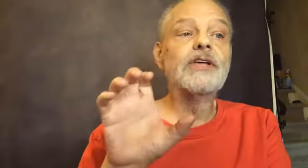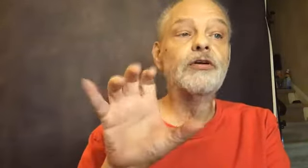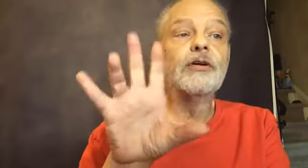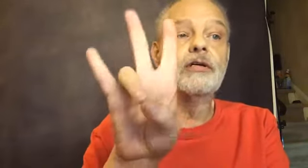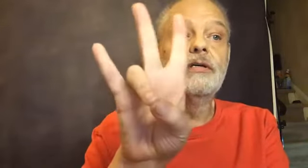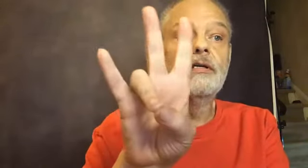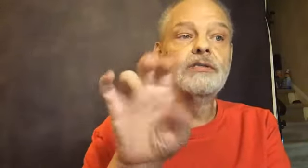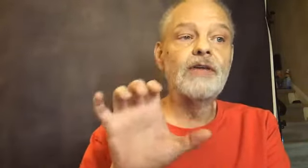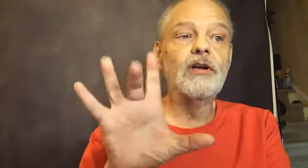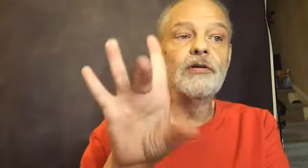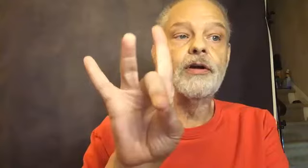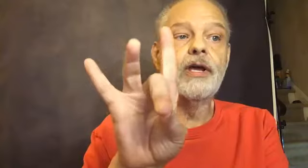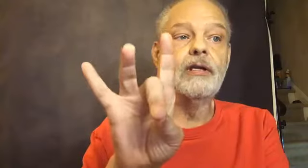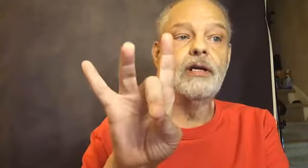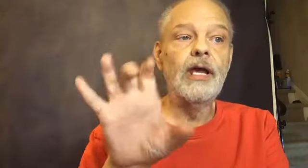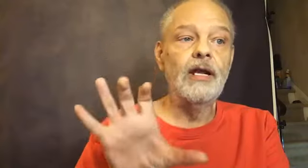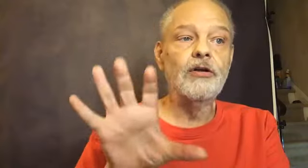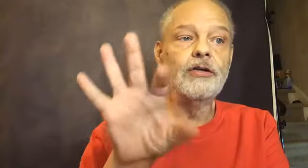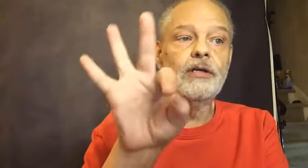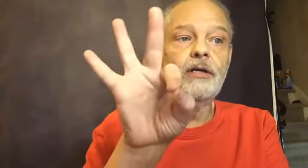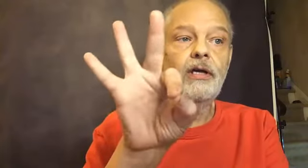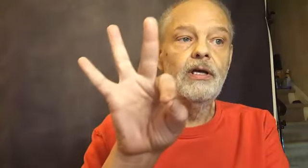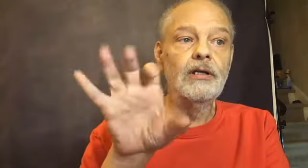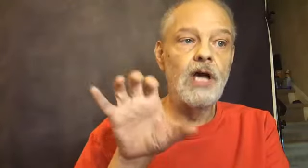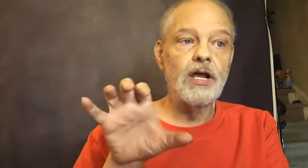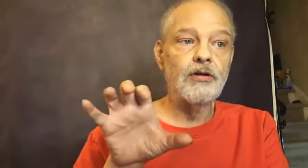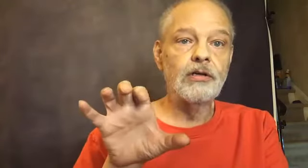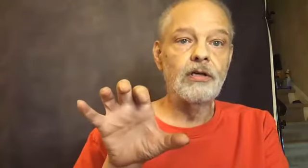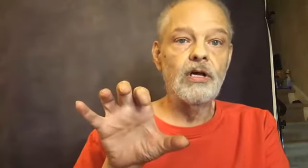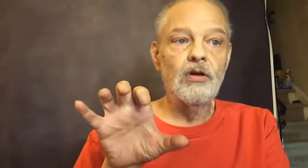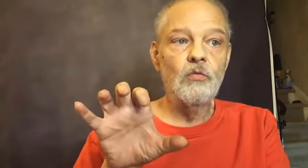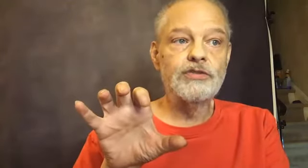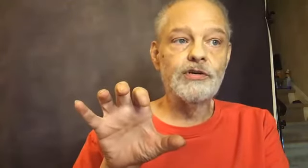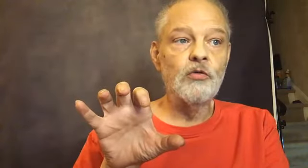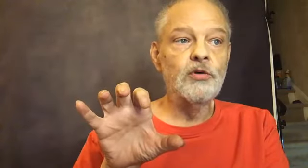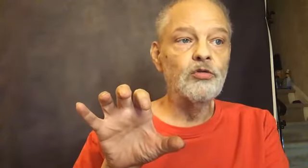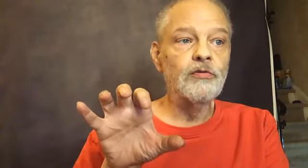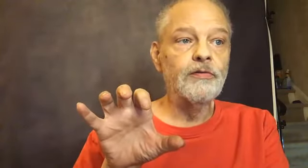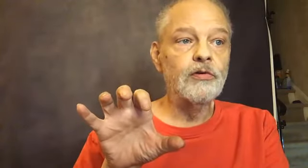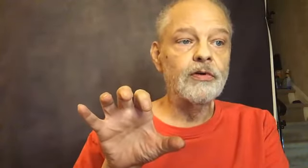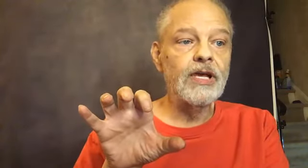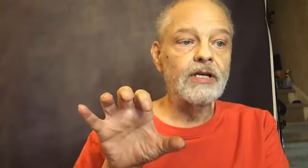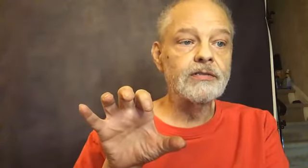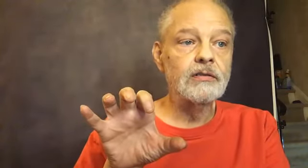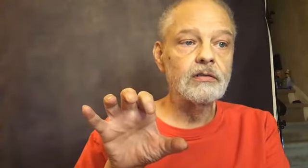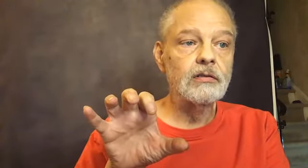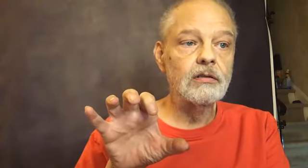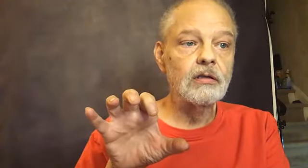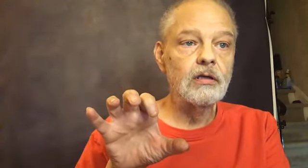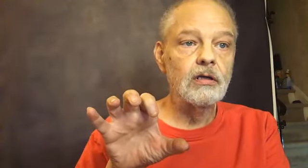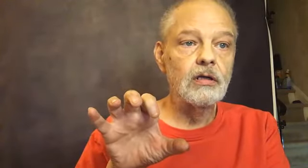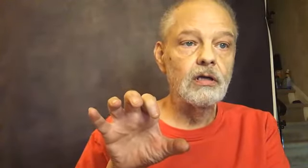$600, $700, $800, $900. What's the Roman numeral for 1,000?